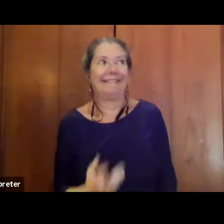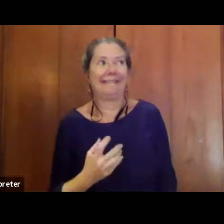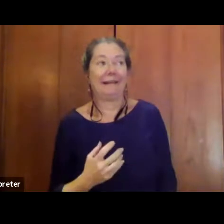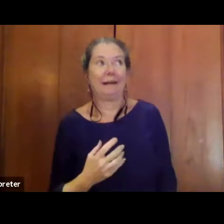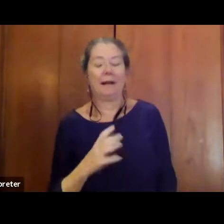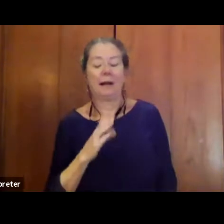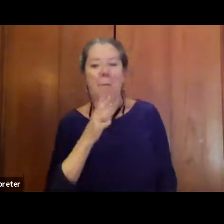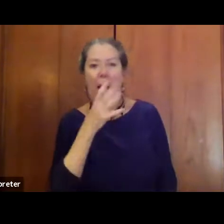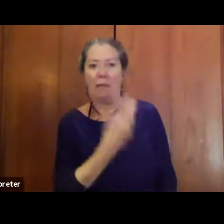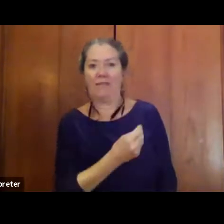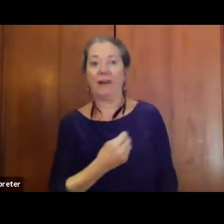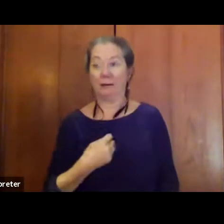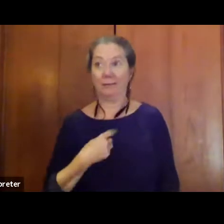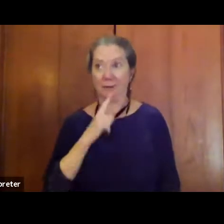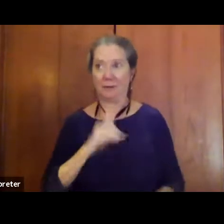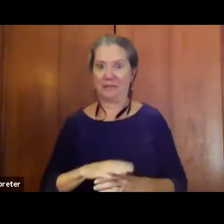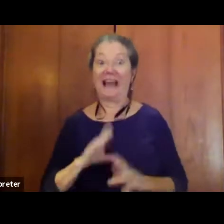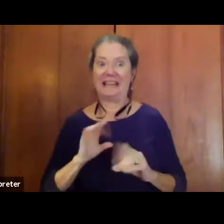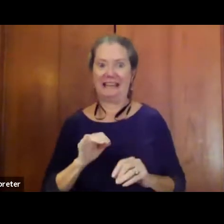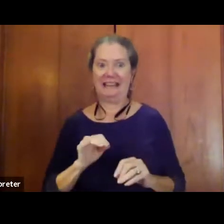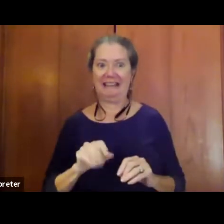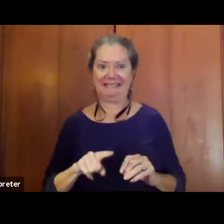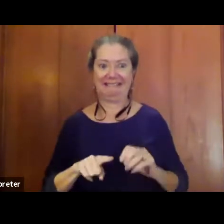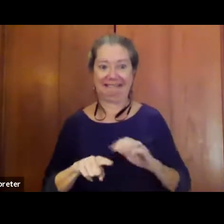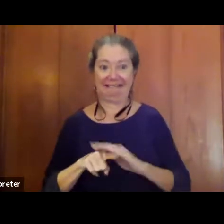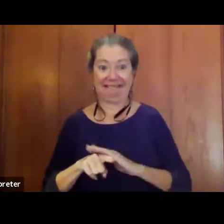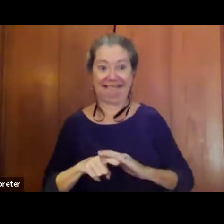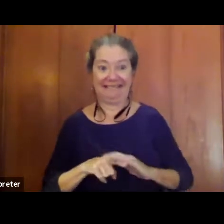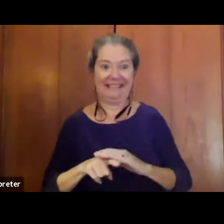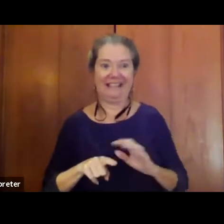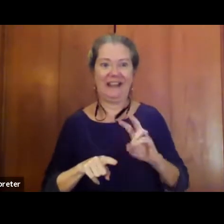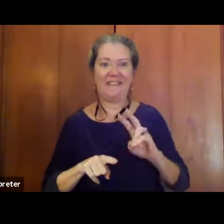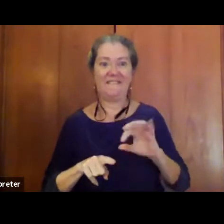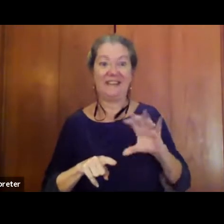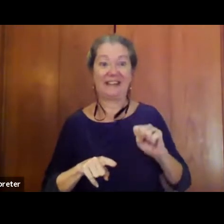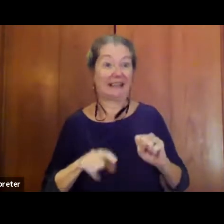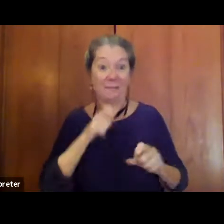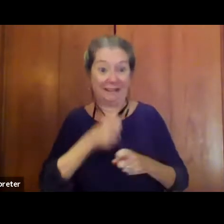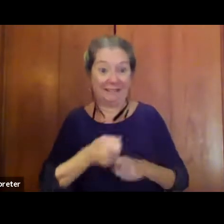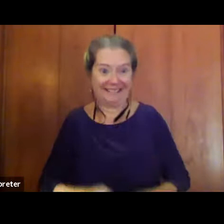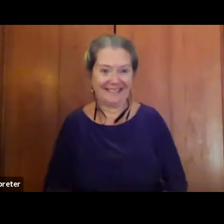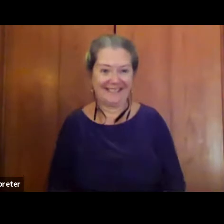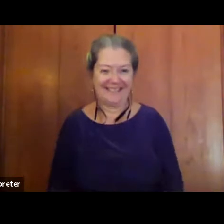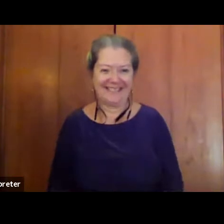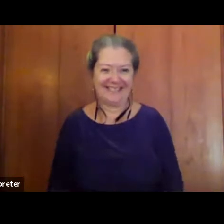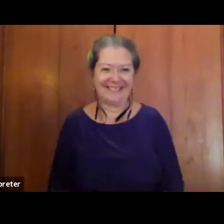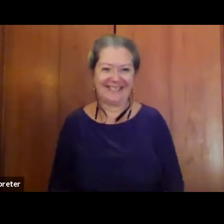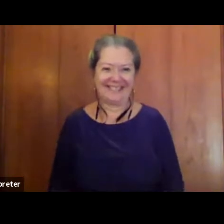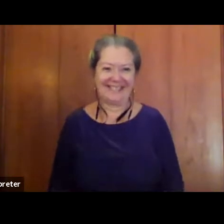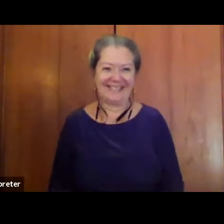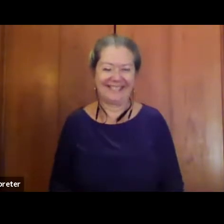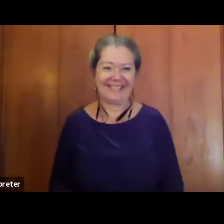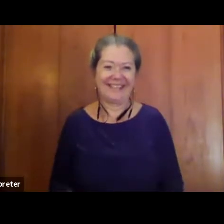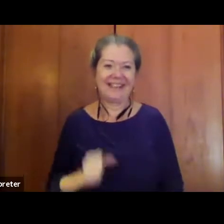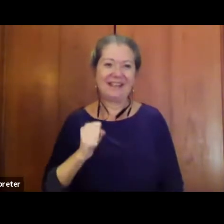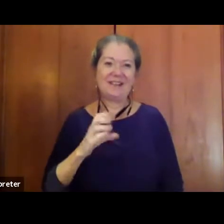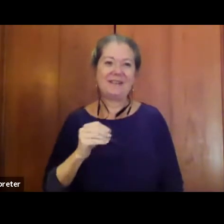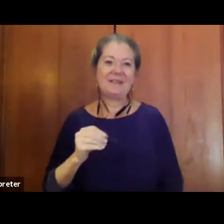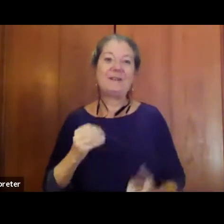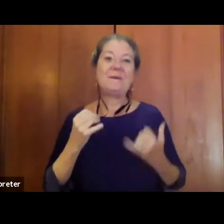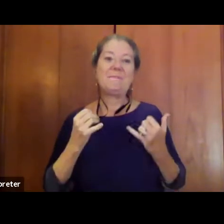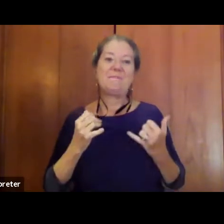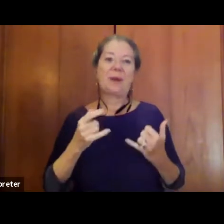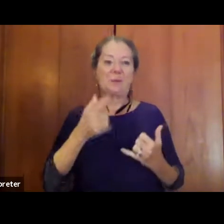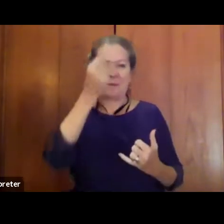got the bottle and quickly lathered up my whole toe. No joke. So now you know a bit more